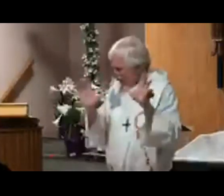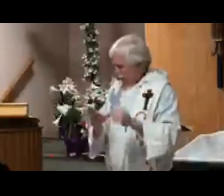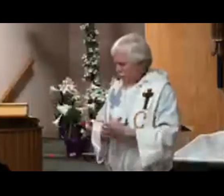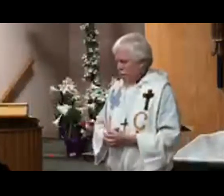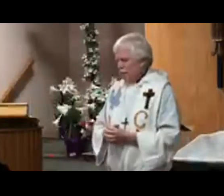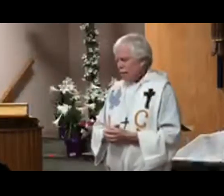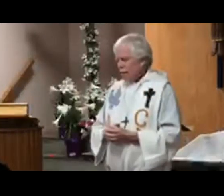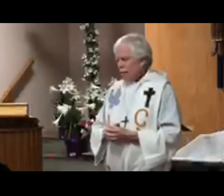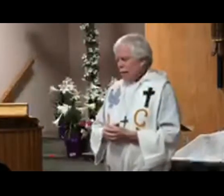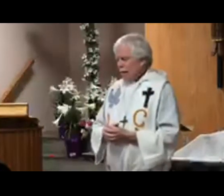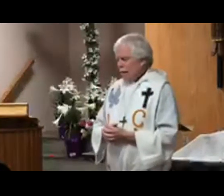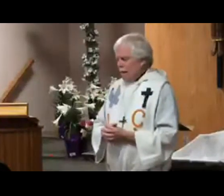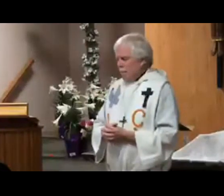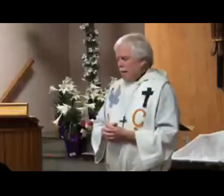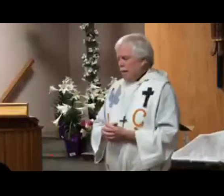clear,